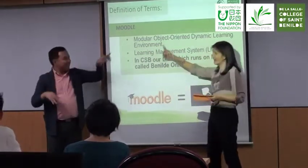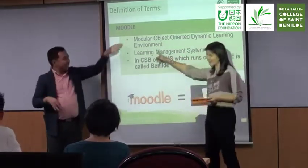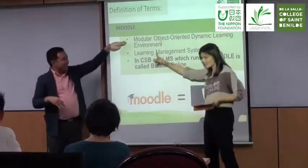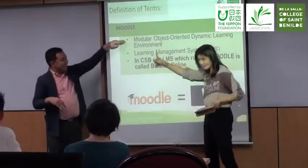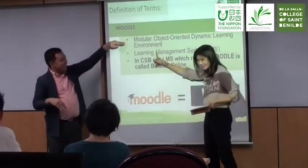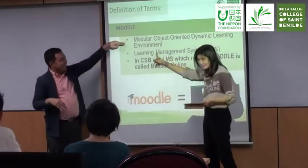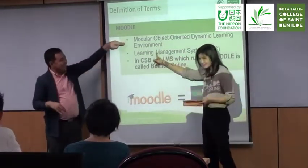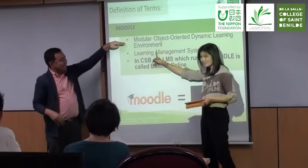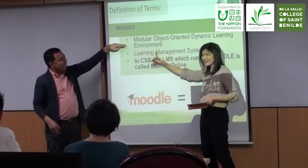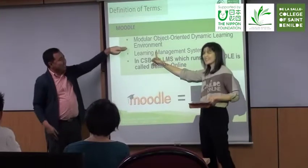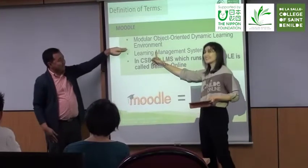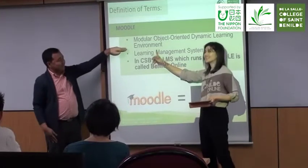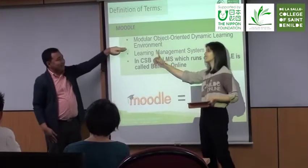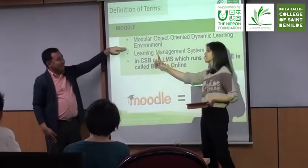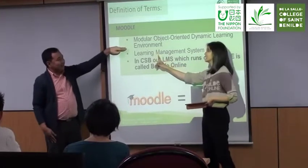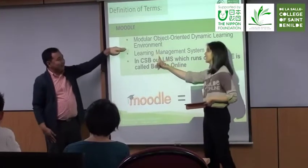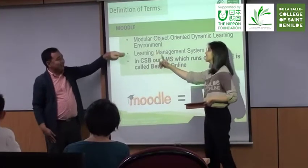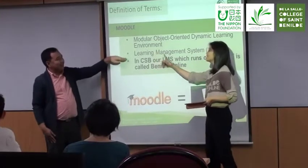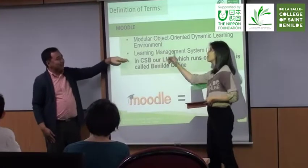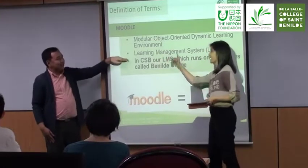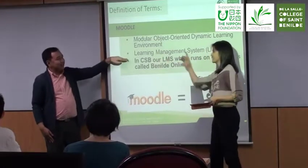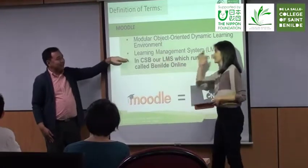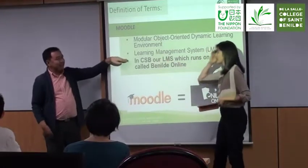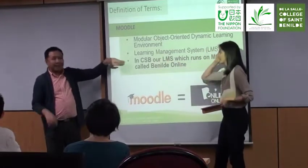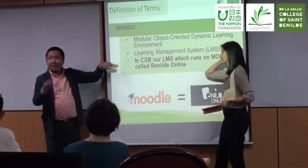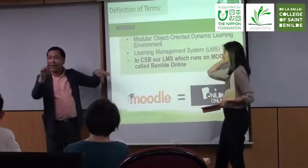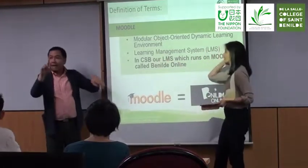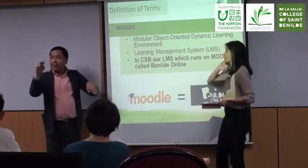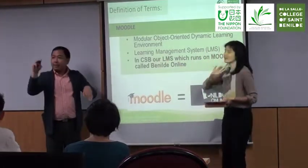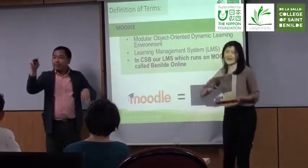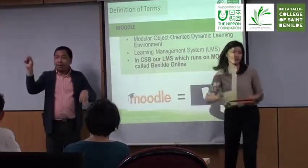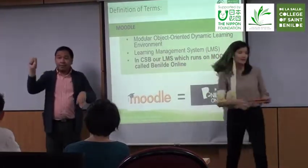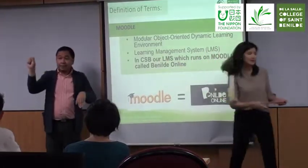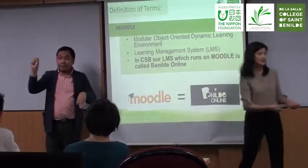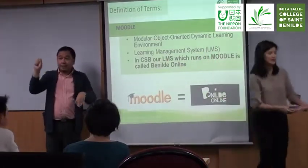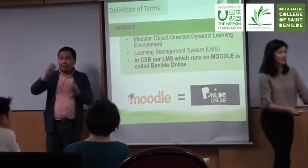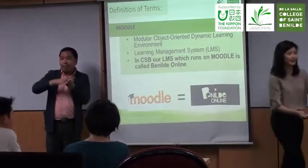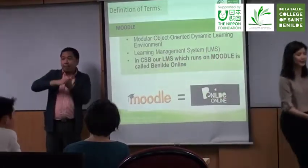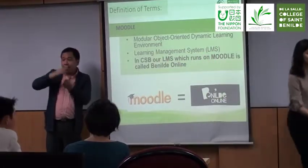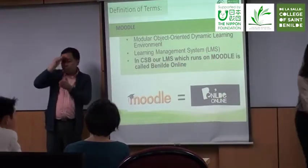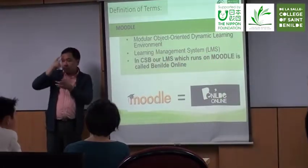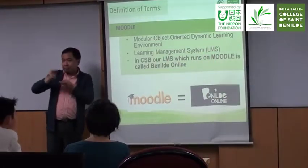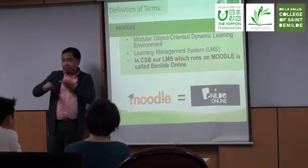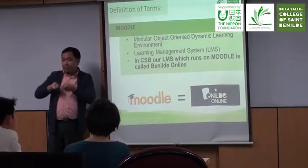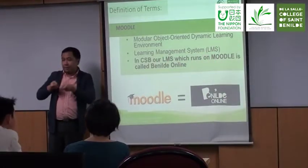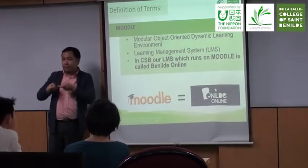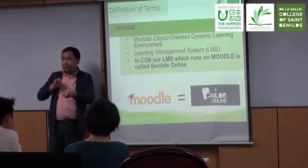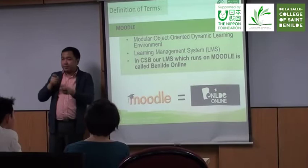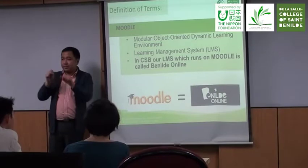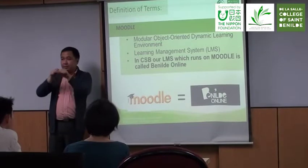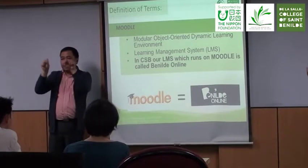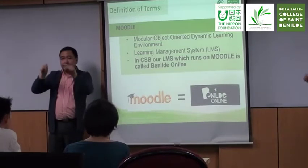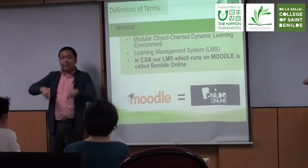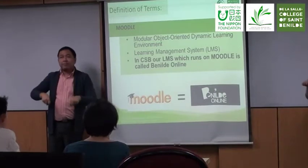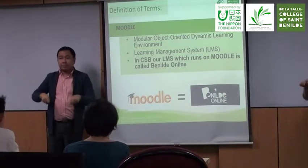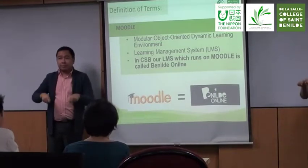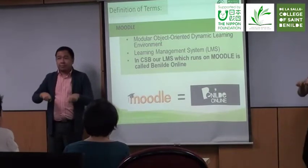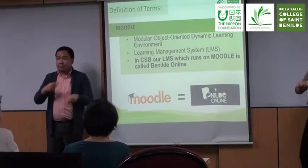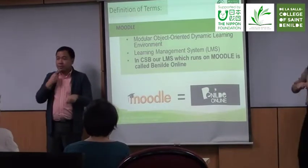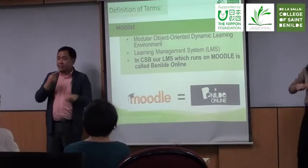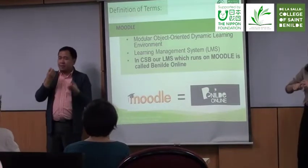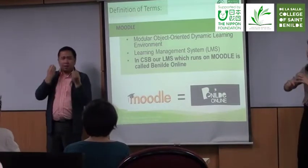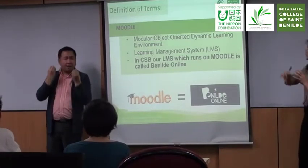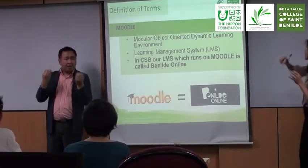Learning Environment. It's an LMS, we call it Learning Management System. They say there's a lot